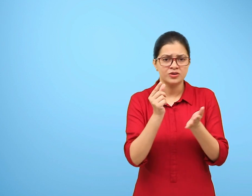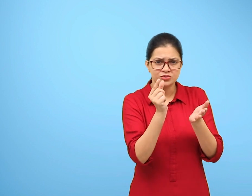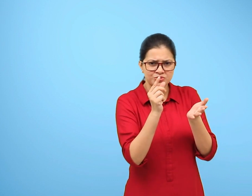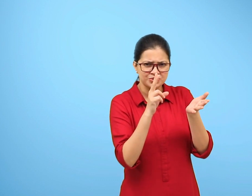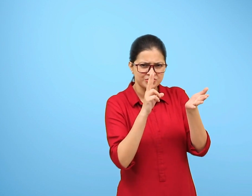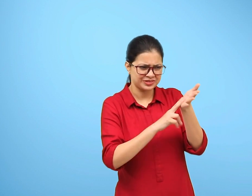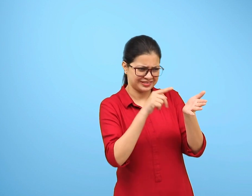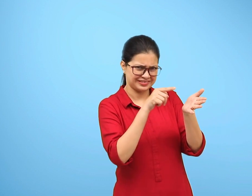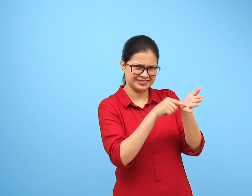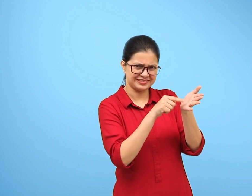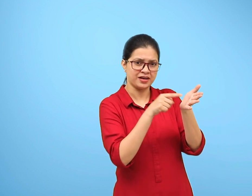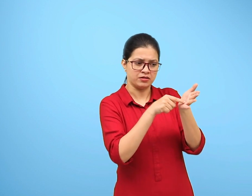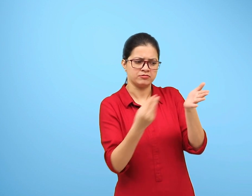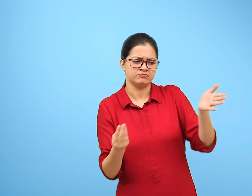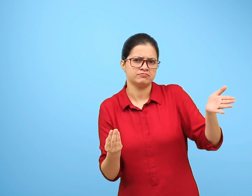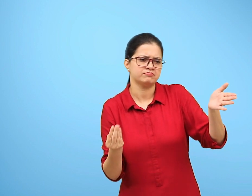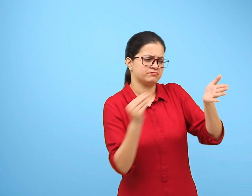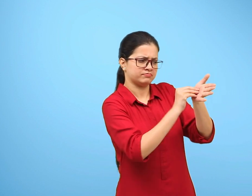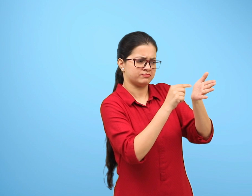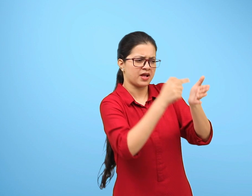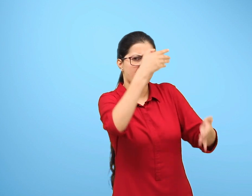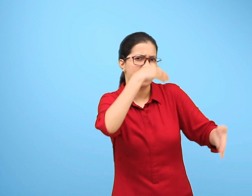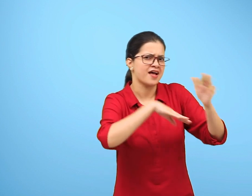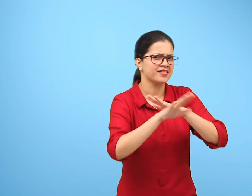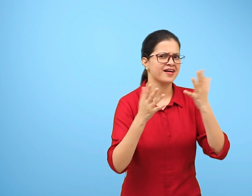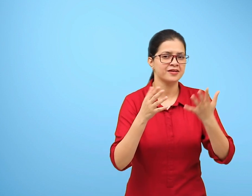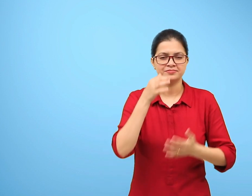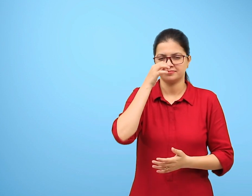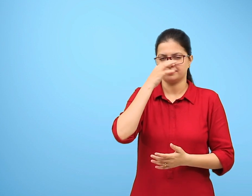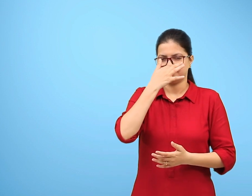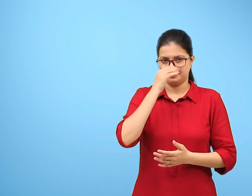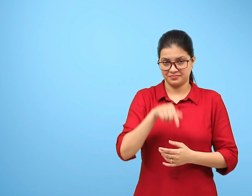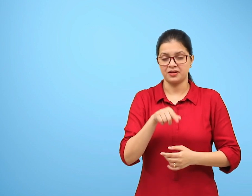The United Nations declared 21st of June as International Day of Yoga.